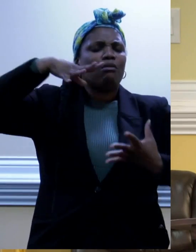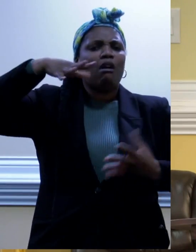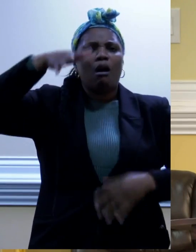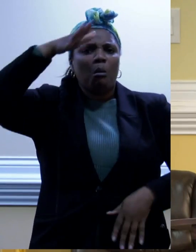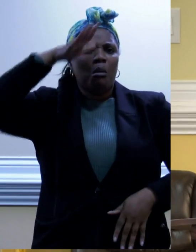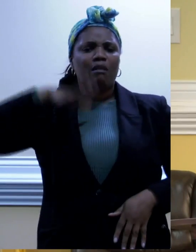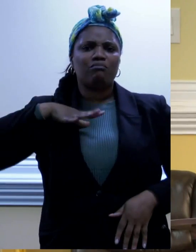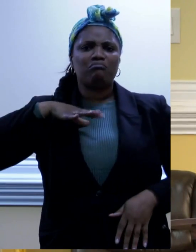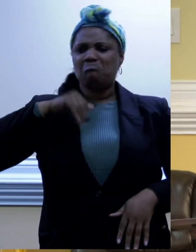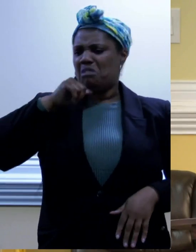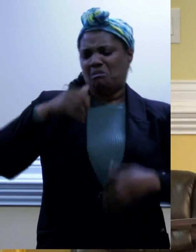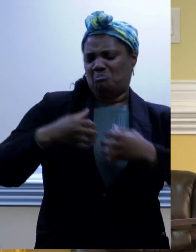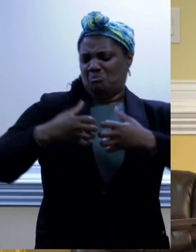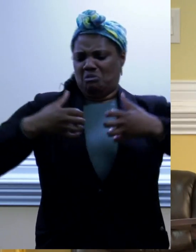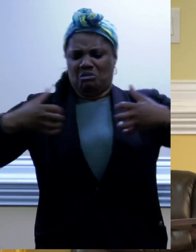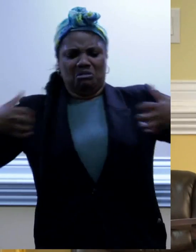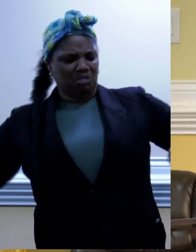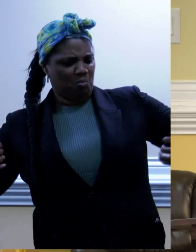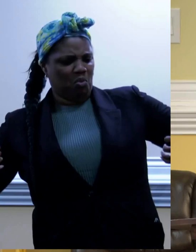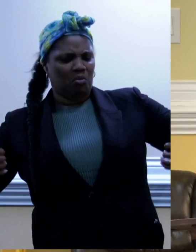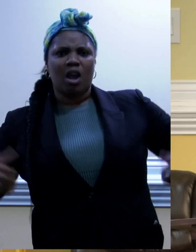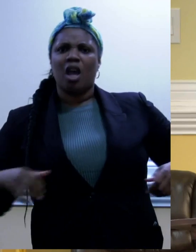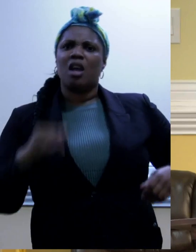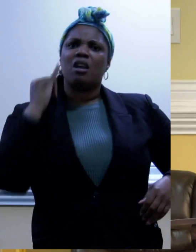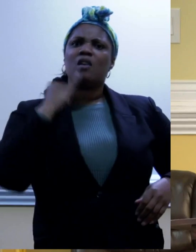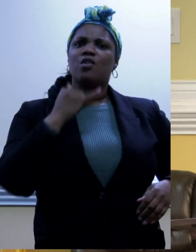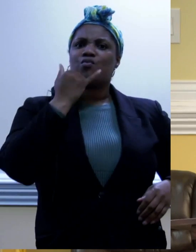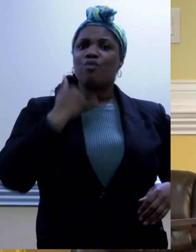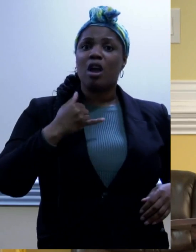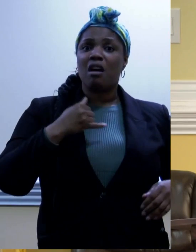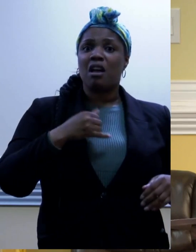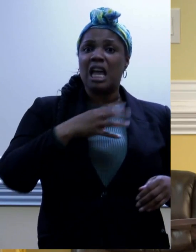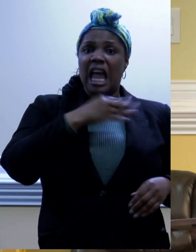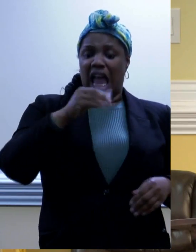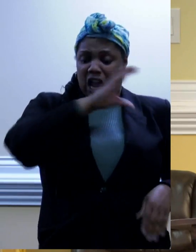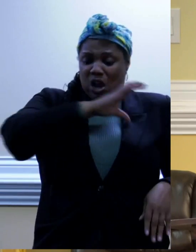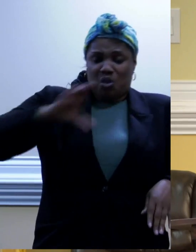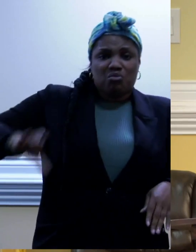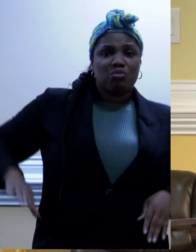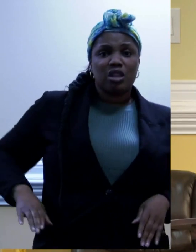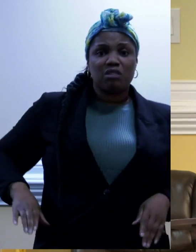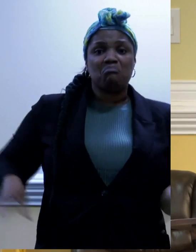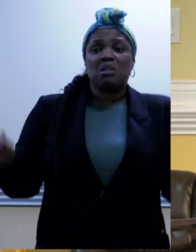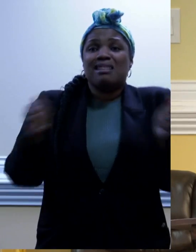didn't make no separation between Israel and Christians.